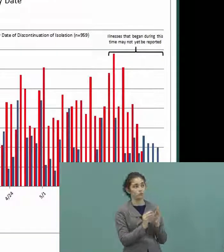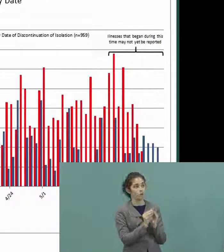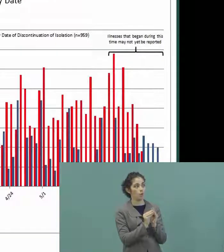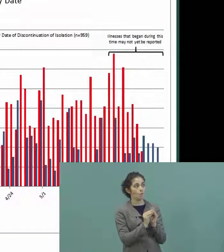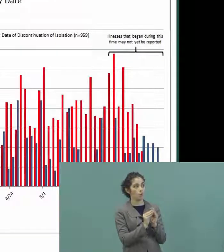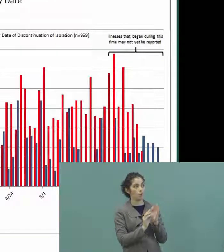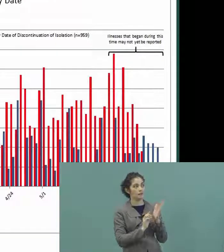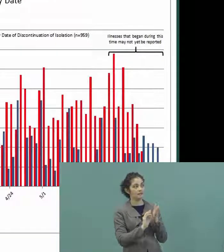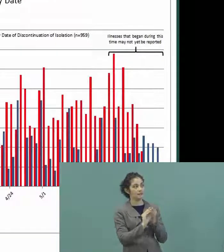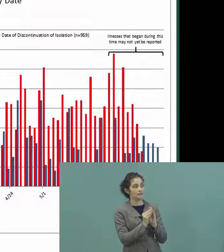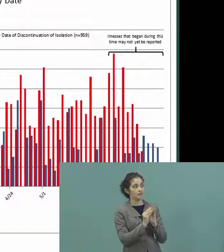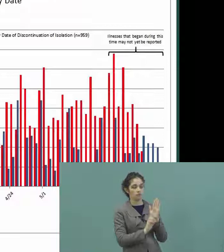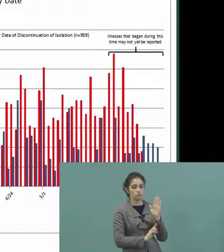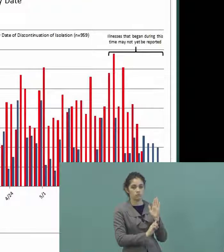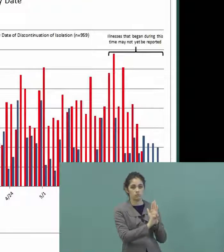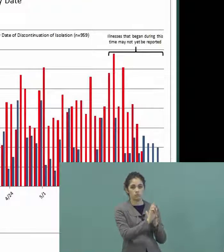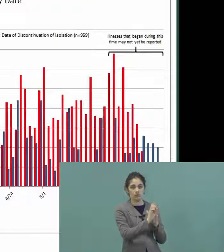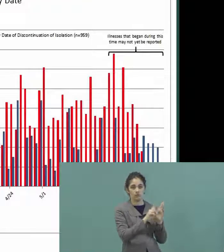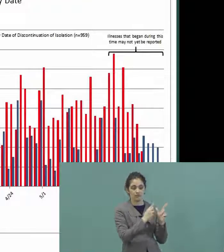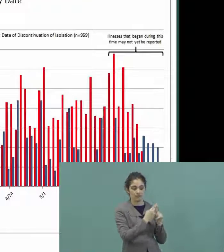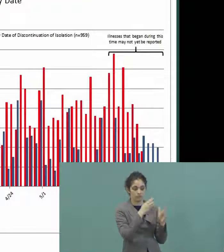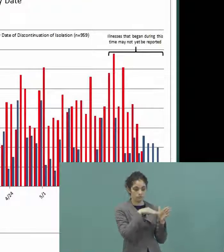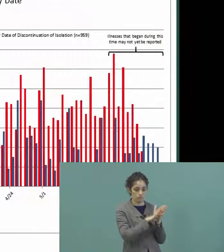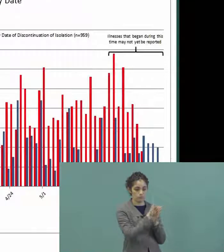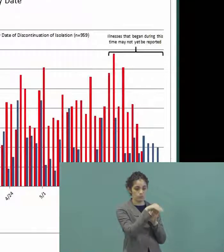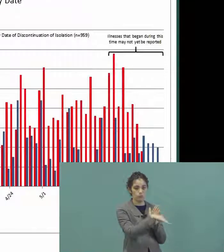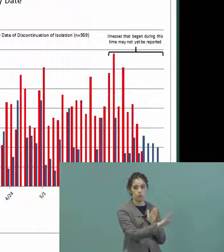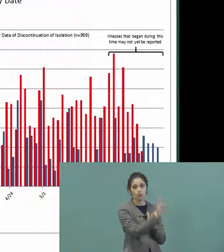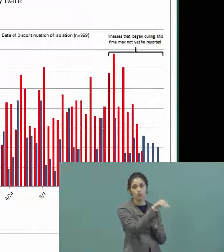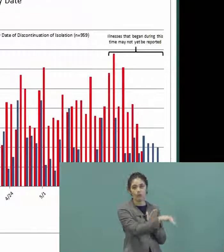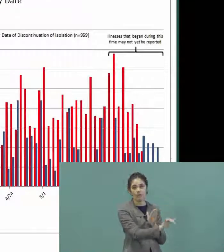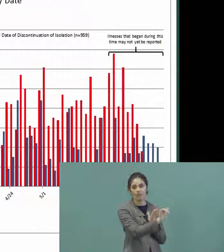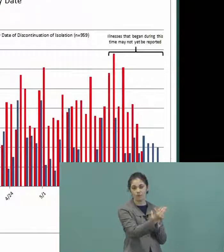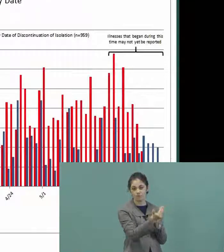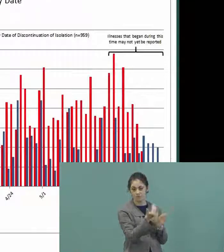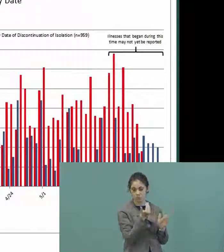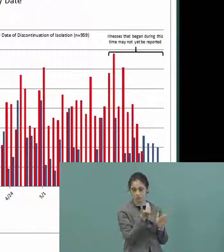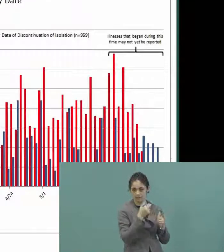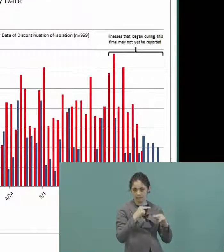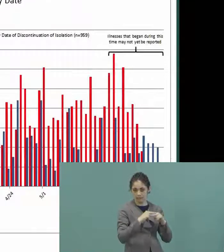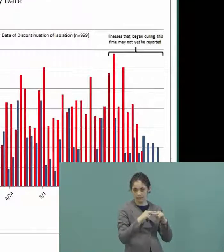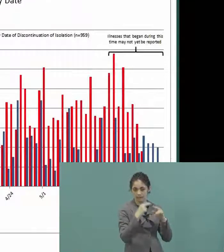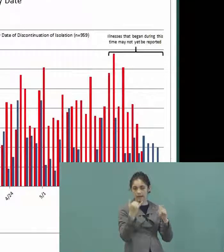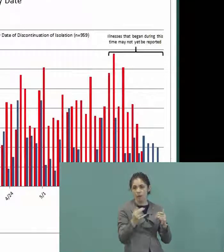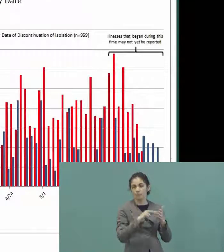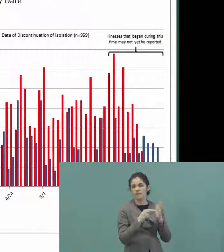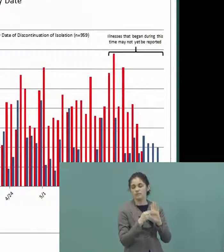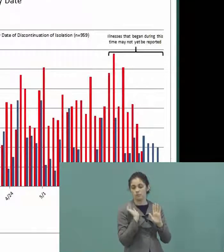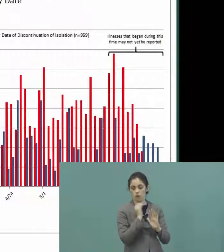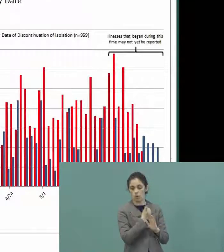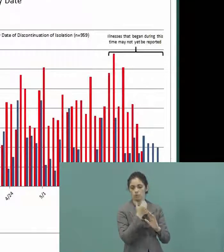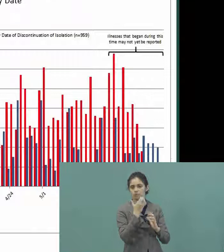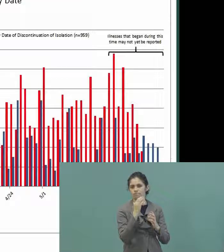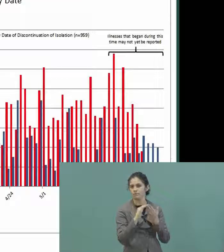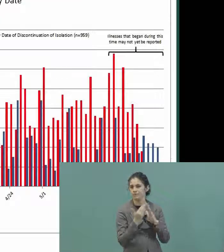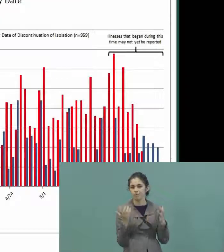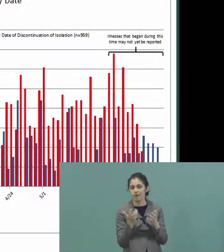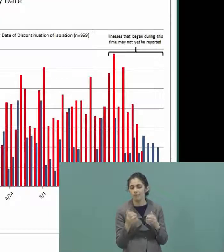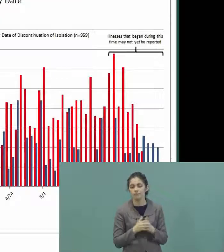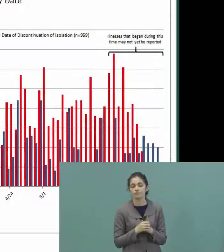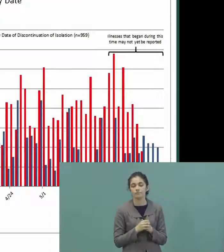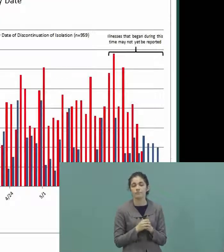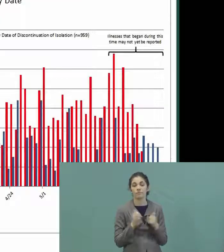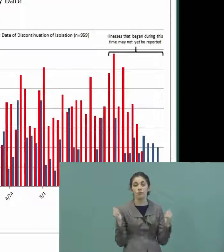of cases rather than when there is a curve that looks like the preceding slide. So what that means for our community is that